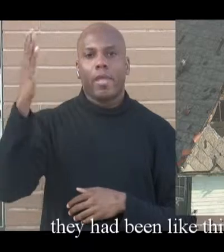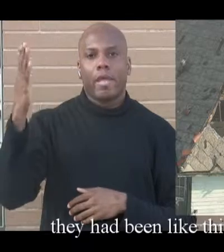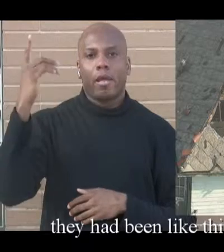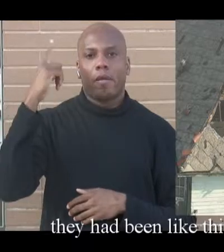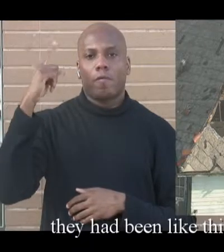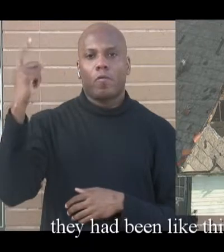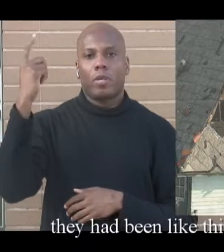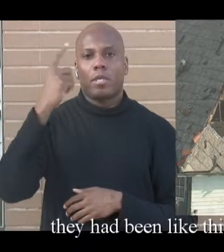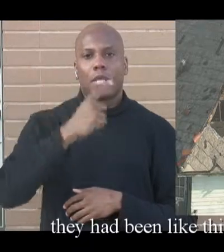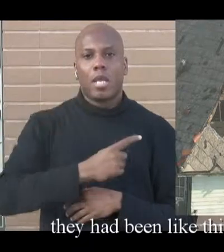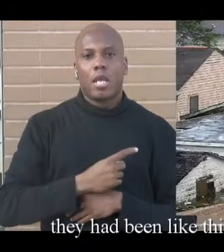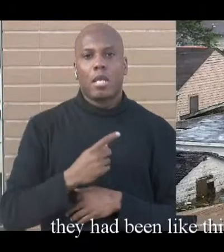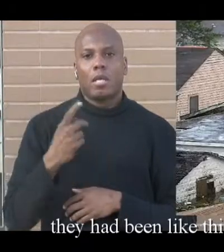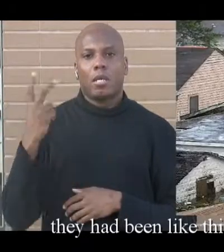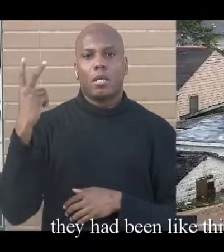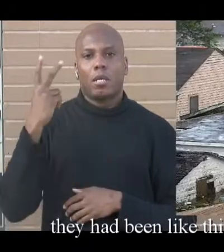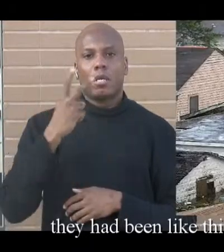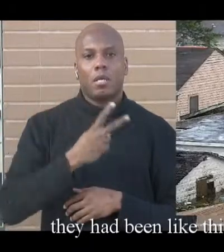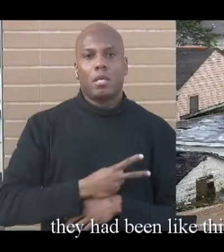They had been like this for days.